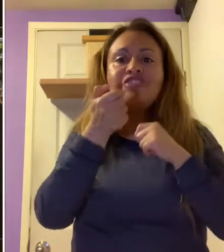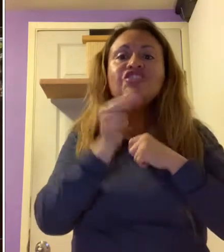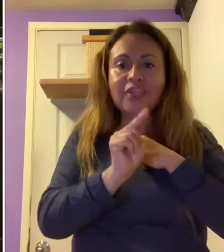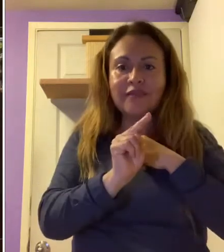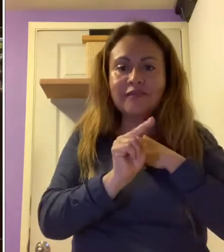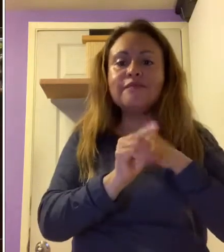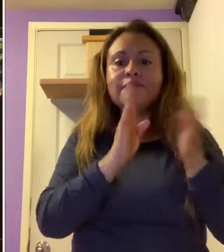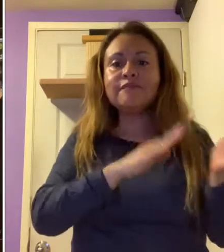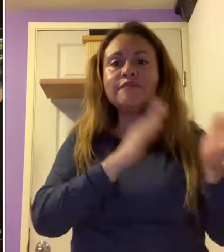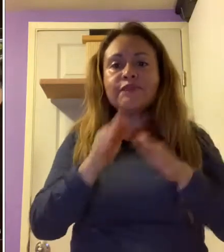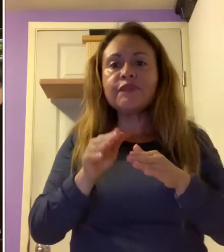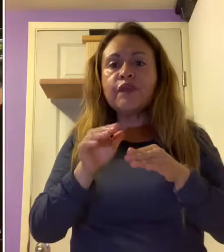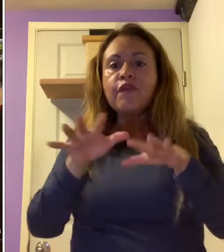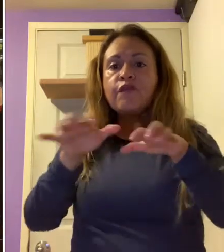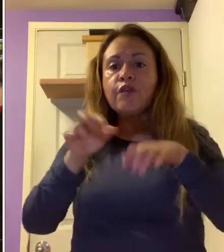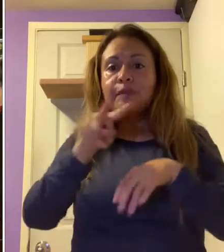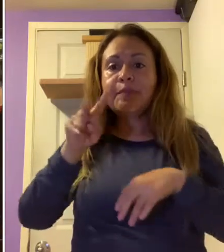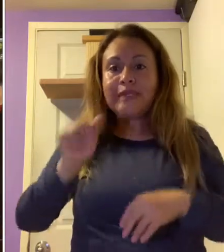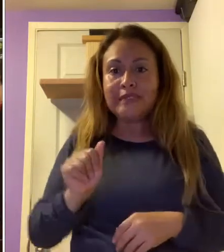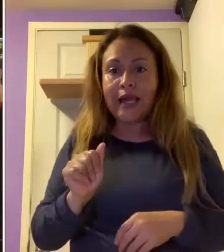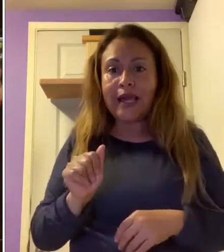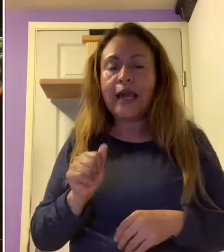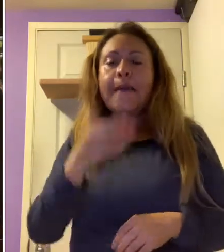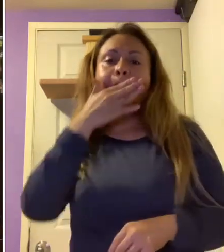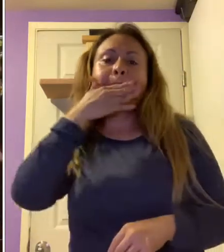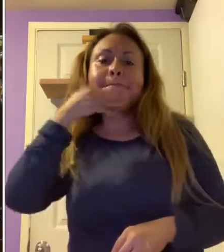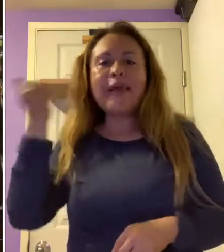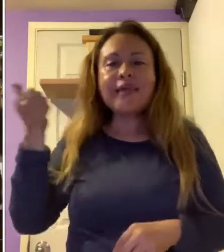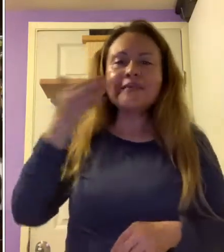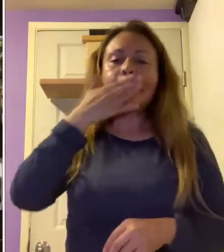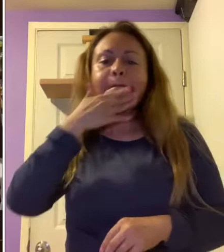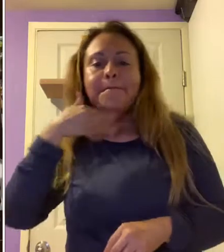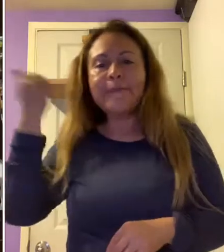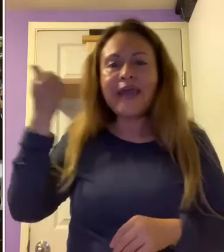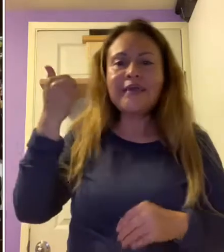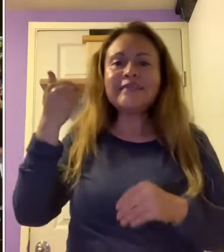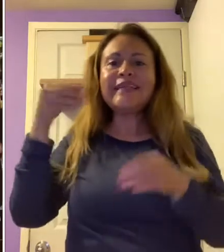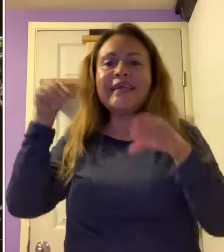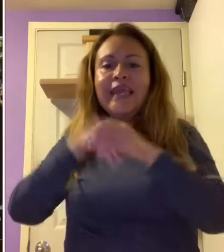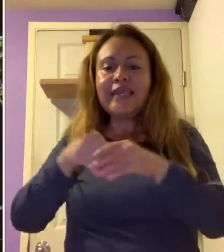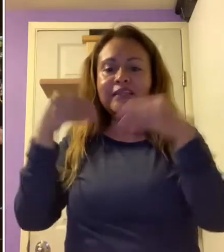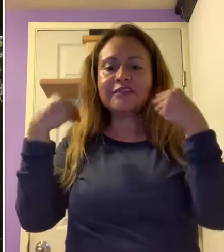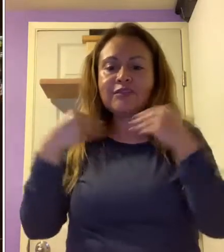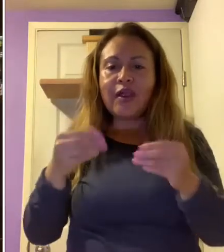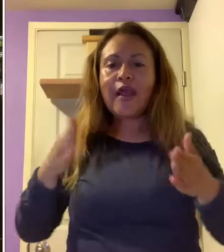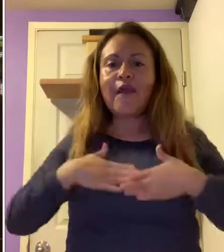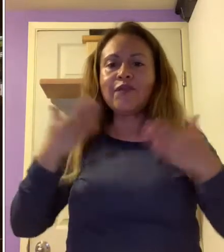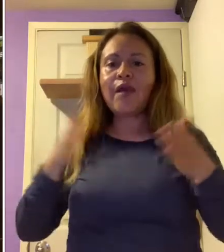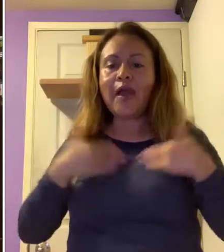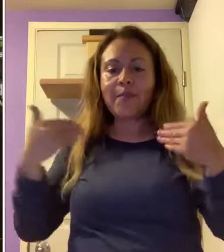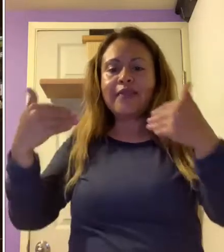good stuff. Now, frozen pizza. By far, the best frozen pizza in this entire store, and I'm so glad they